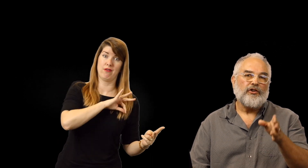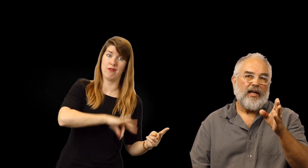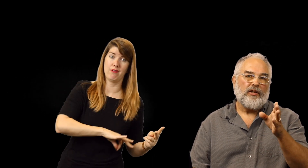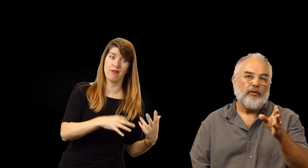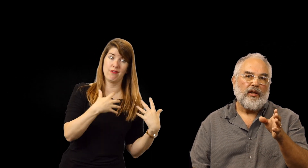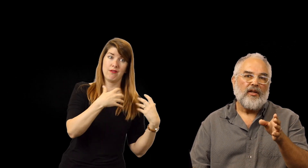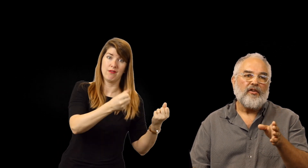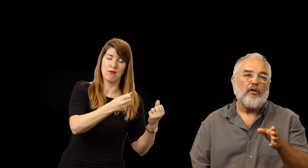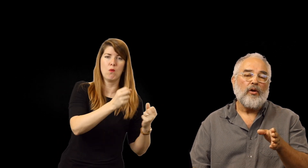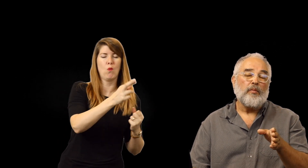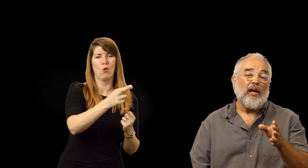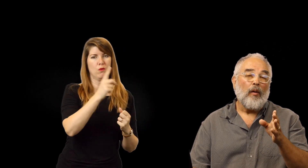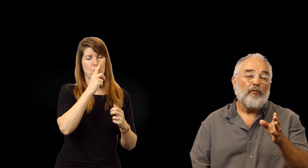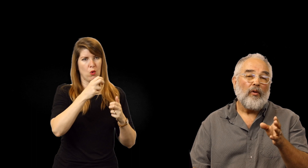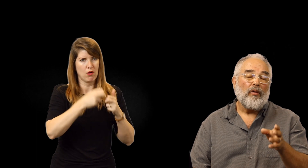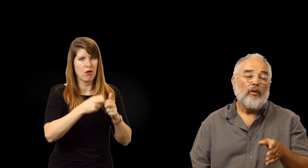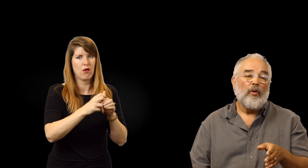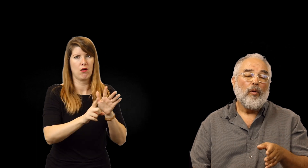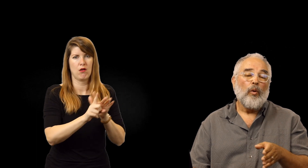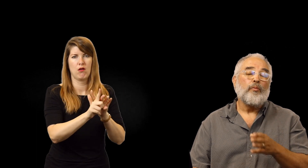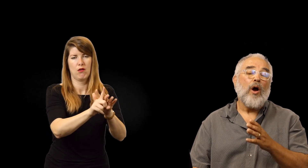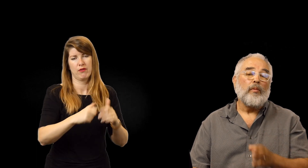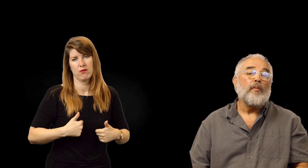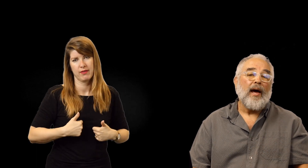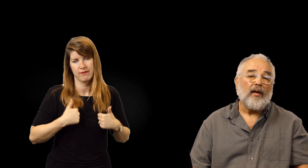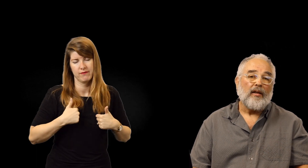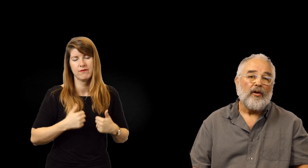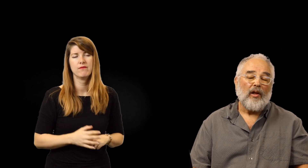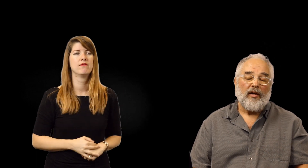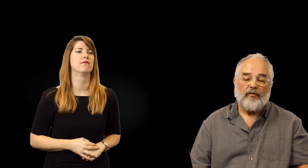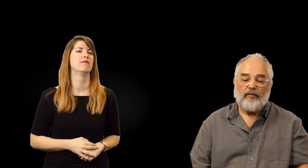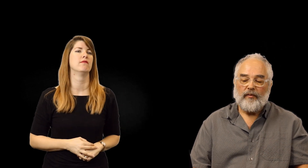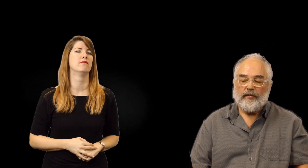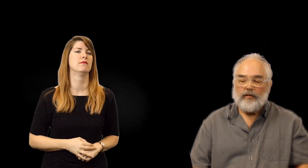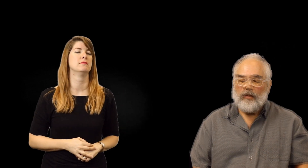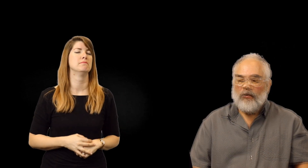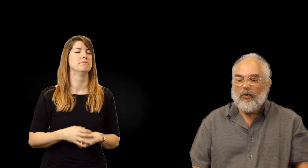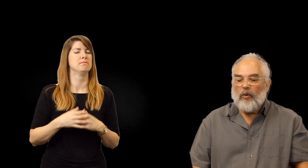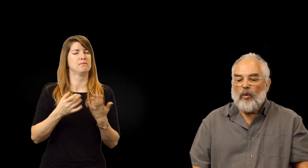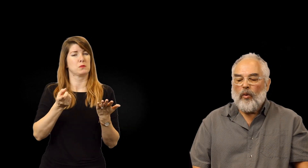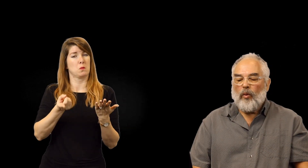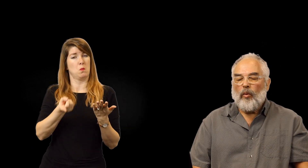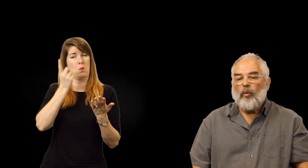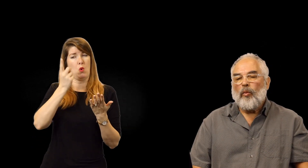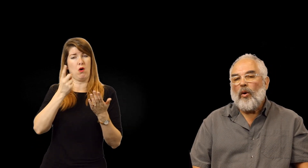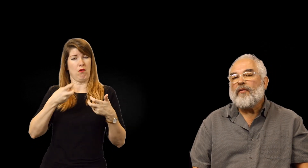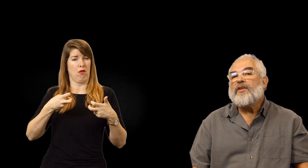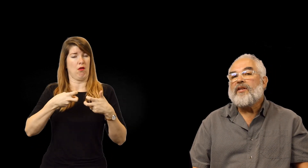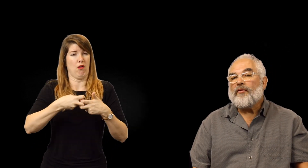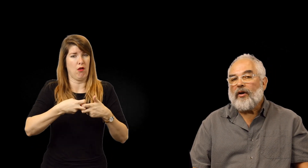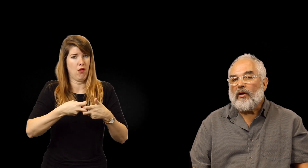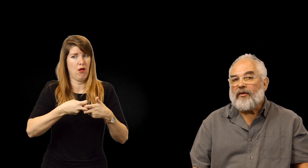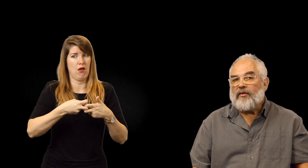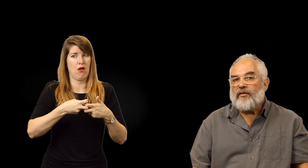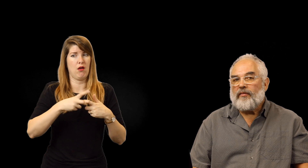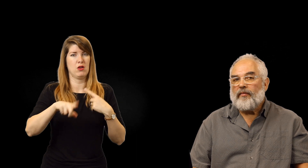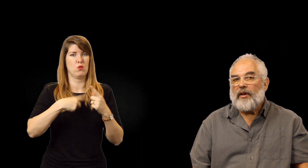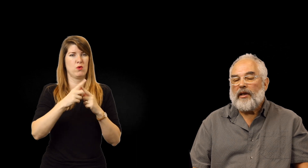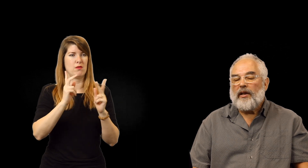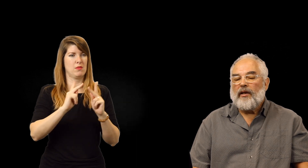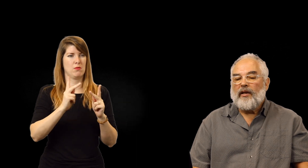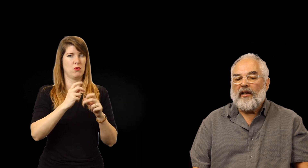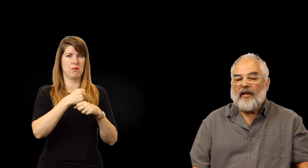on a trajectory that's either going to be helpful or problematic in their life. One of the